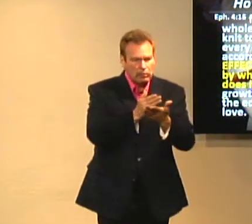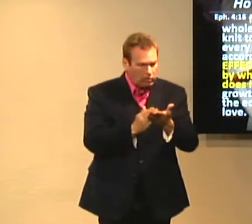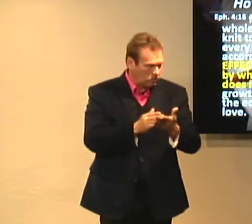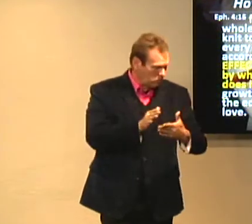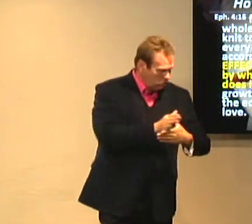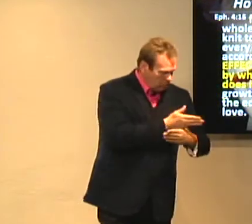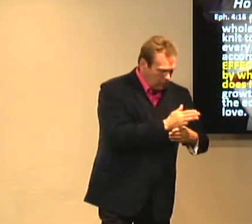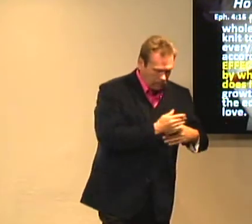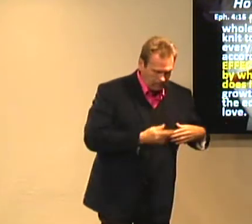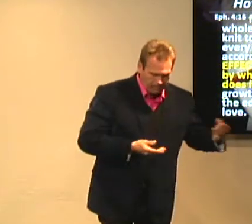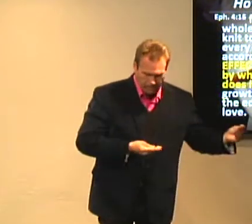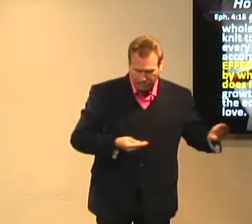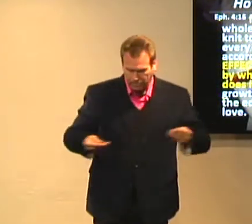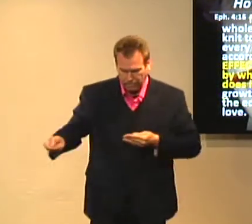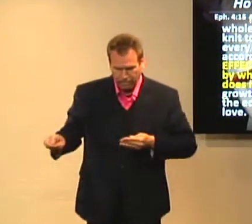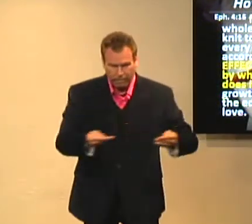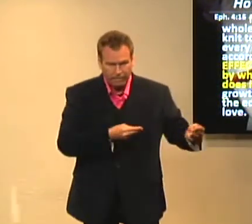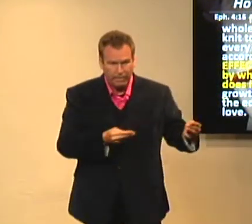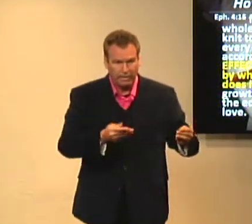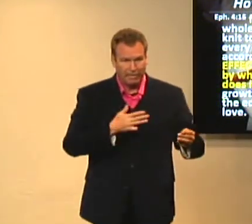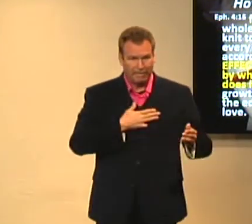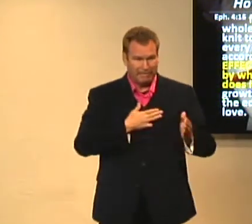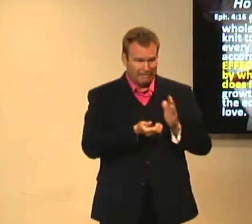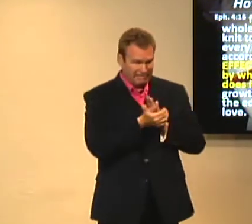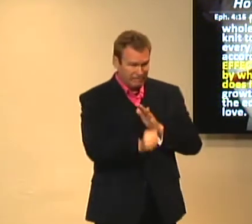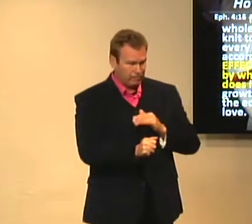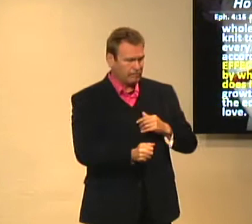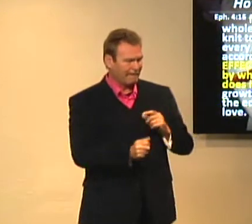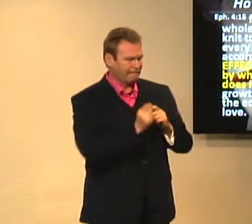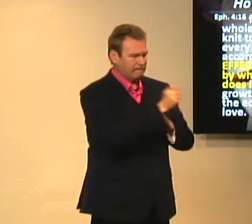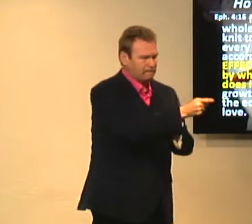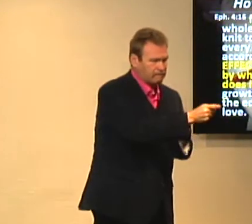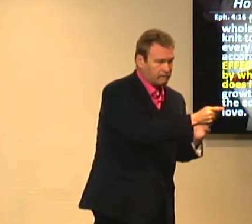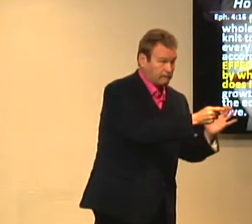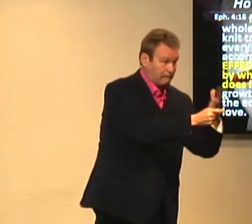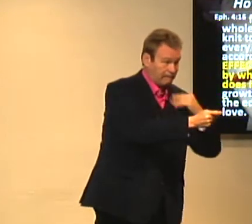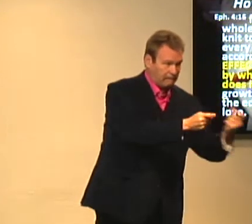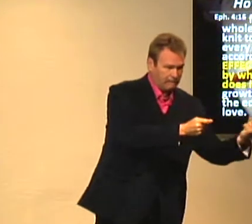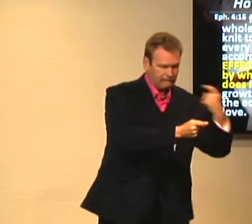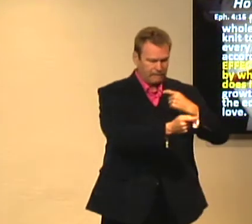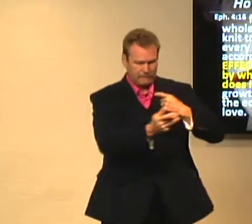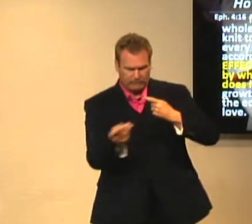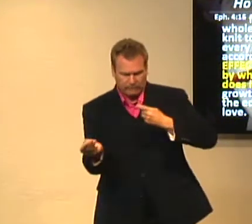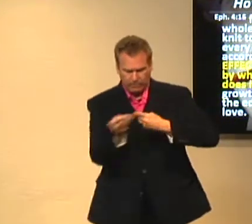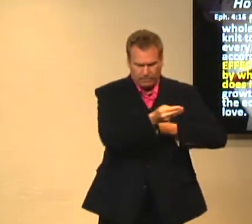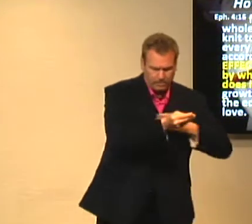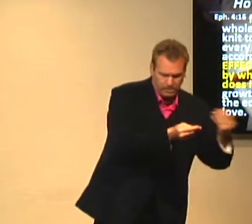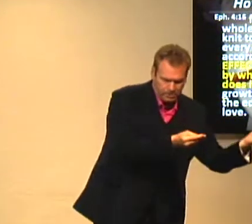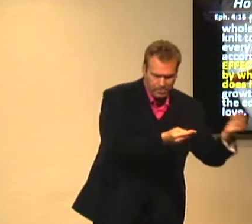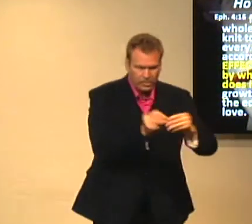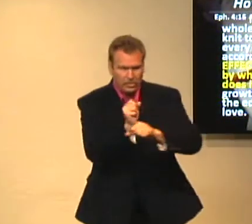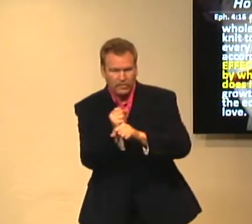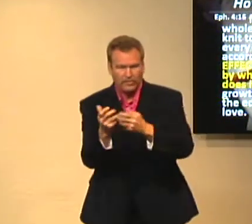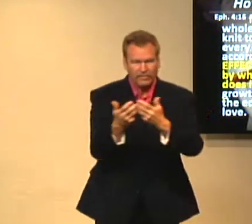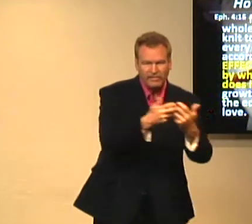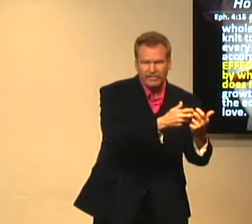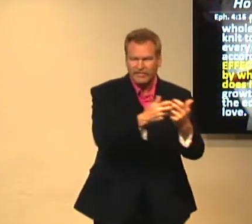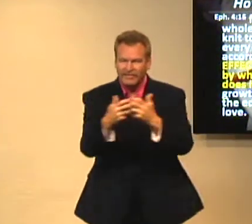We help each other through sharing, like the story I mentioned earlier, our different skills and abilities that we have. If we're able